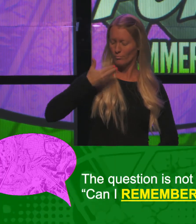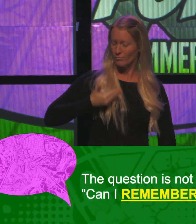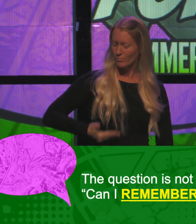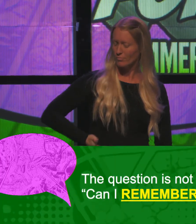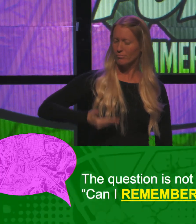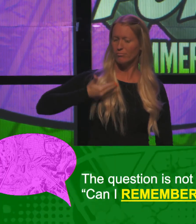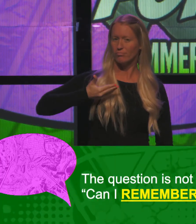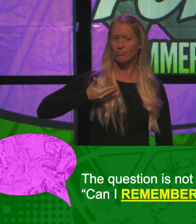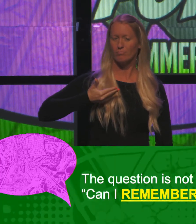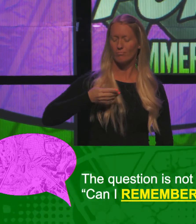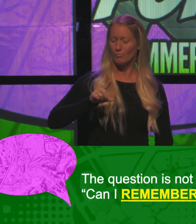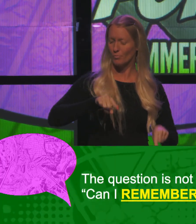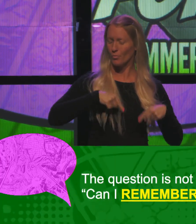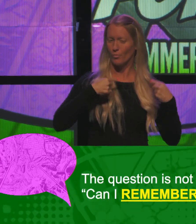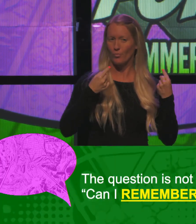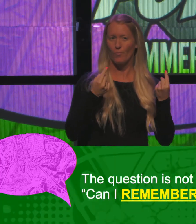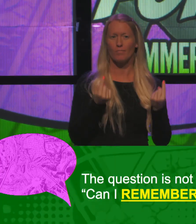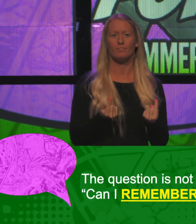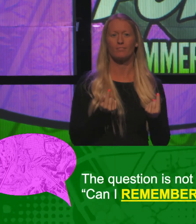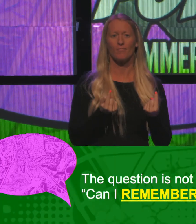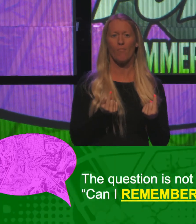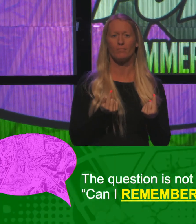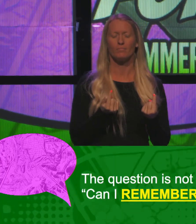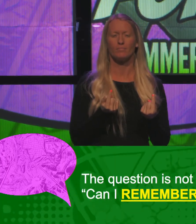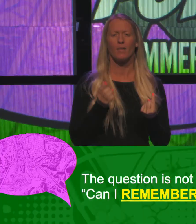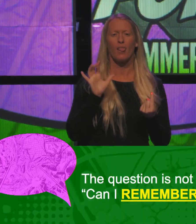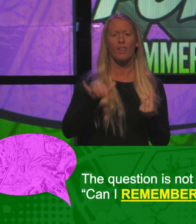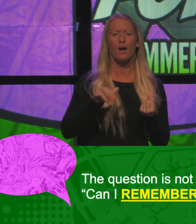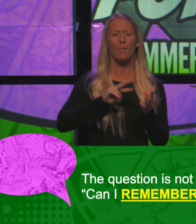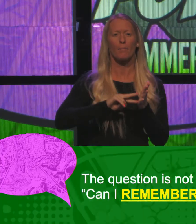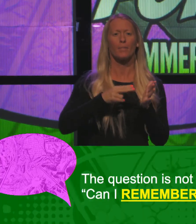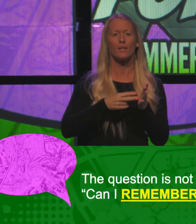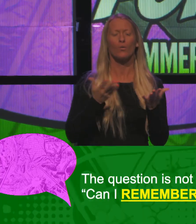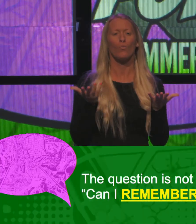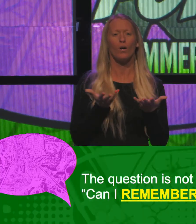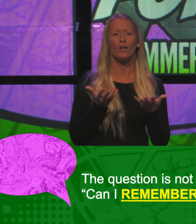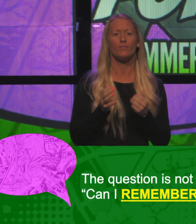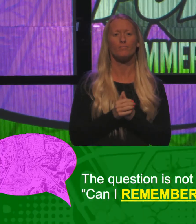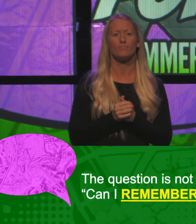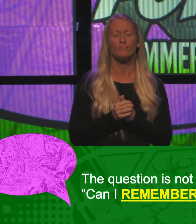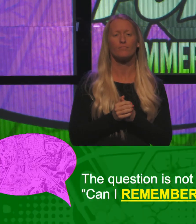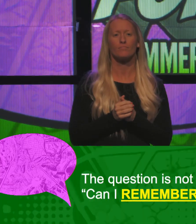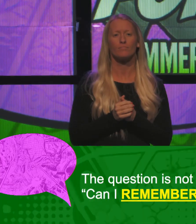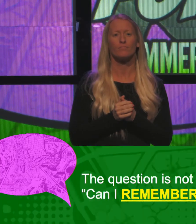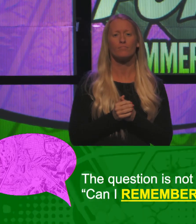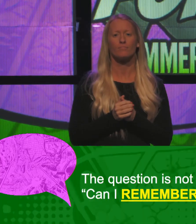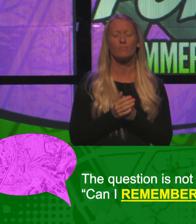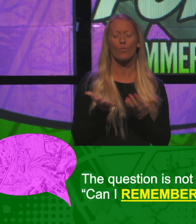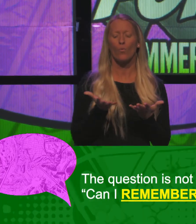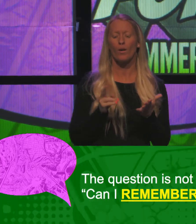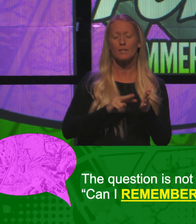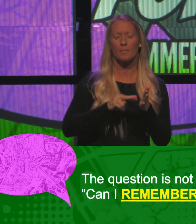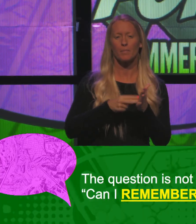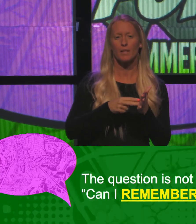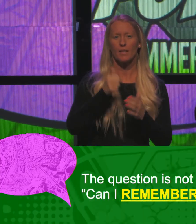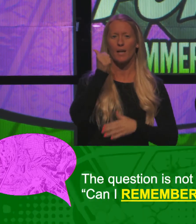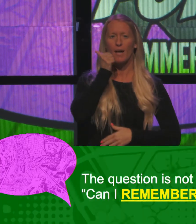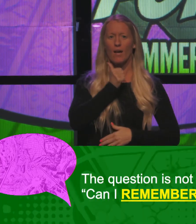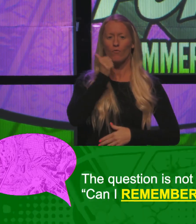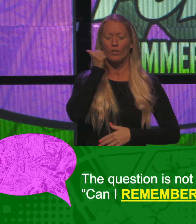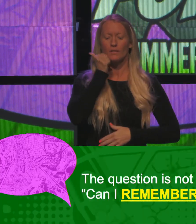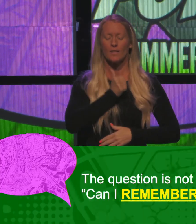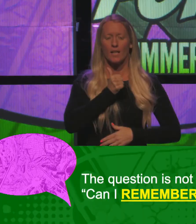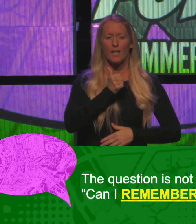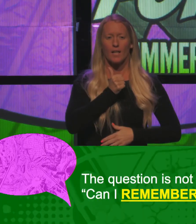And so what does this mean? It all sounds nice, But what does this mean in our everyday lives? As we